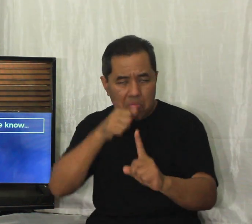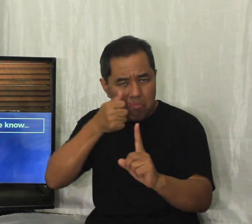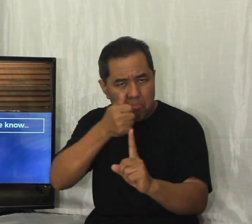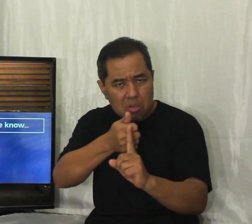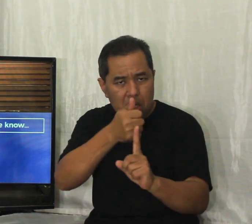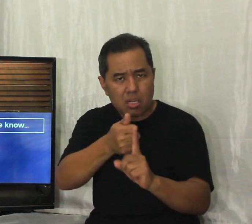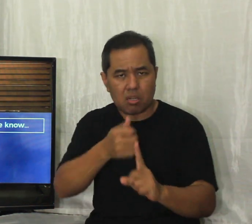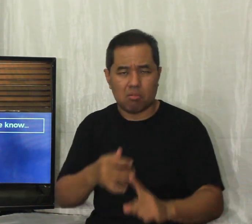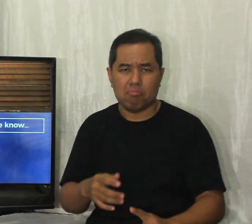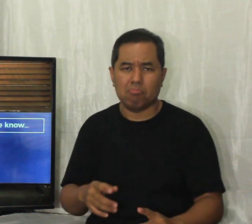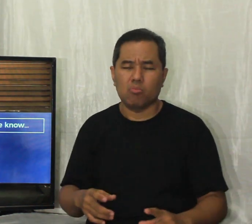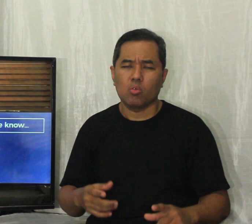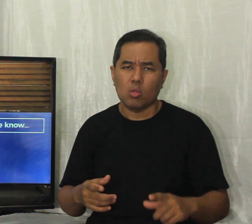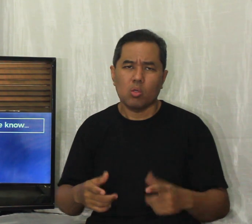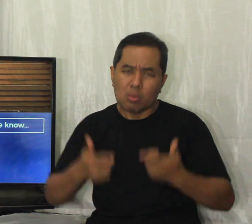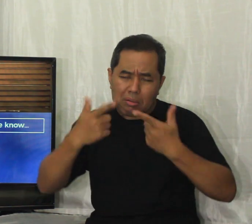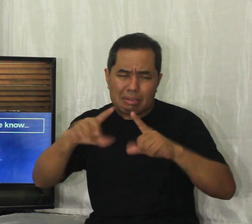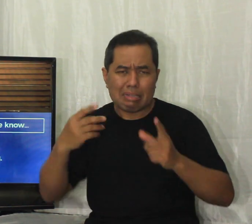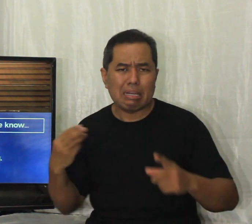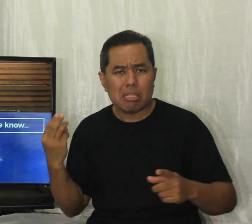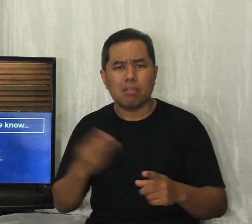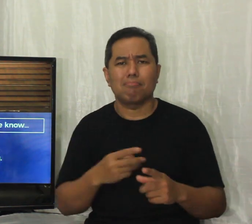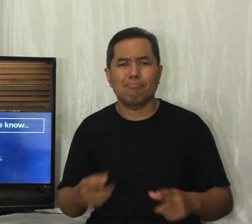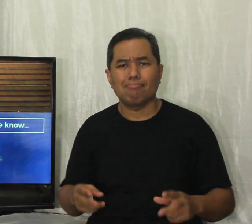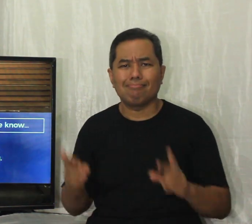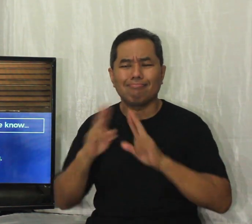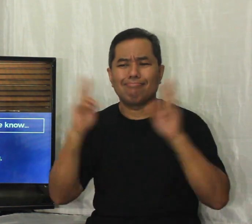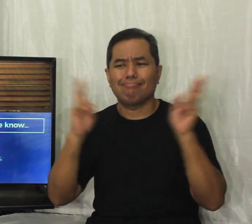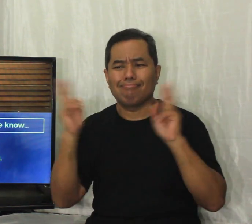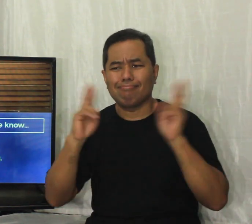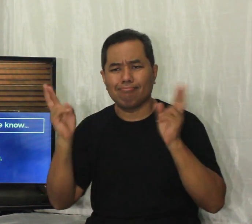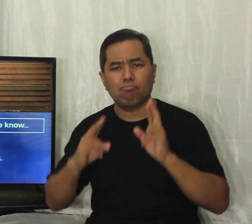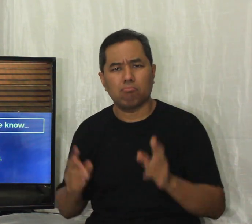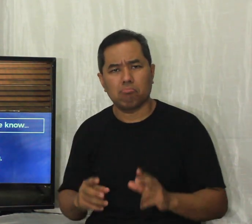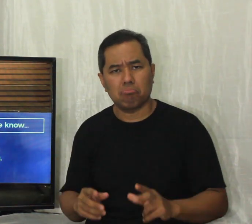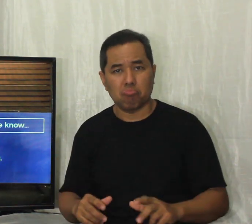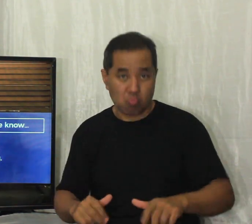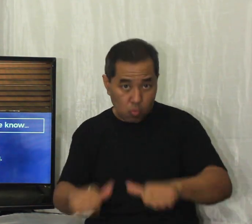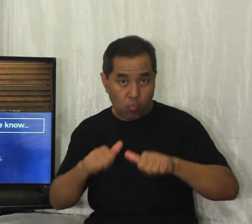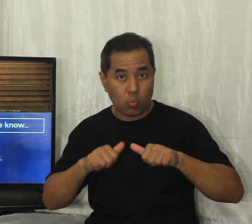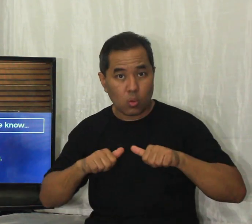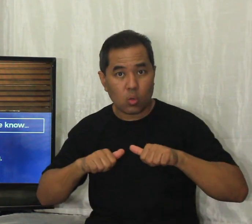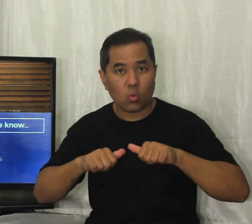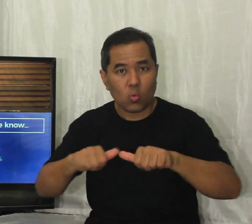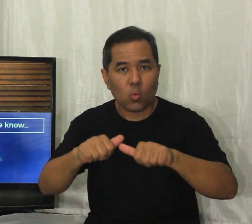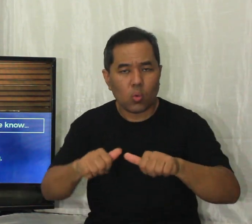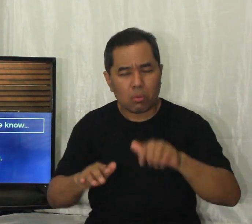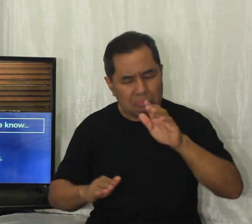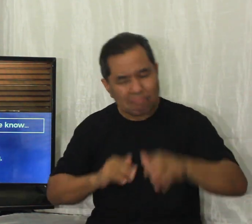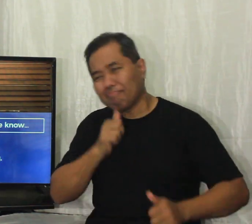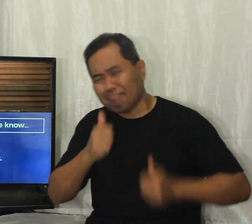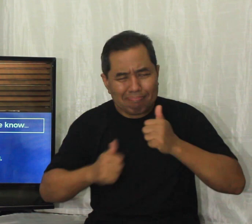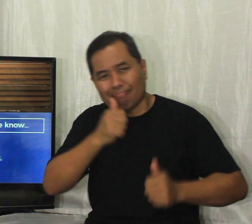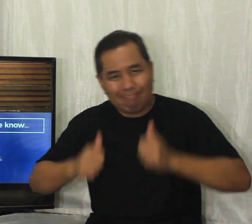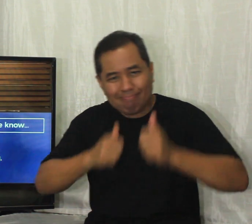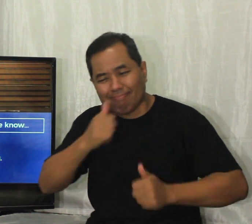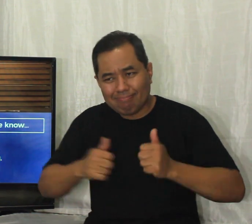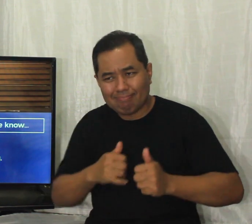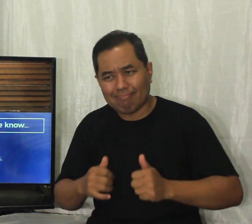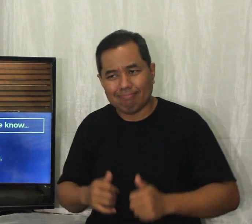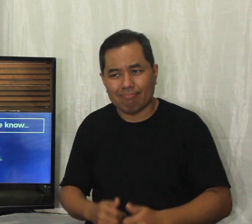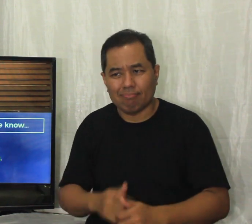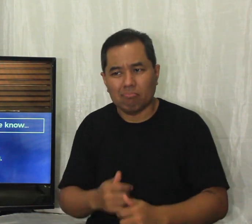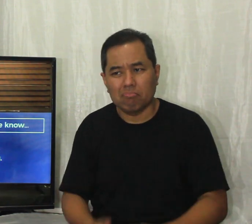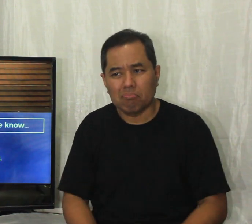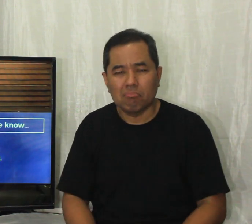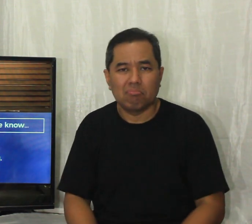So let's be ready always. Keep on running. Keep on running. What do we say about keep on running? Just because we know that